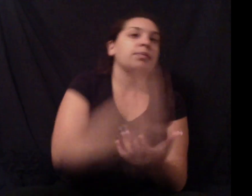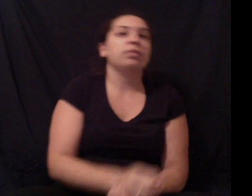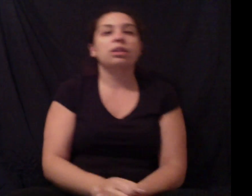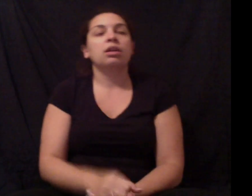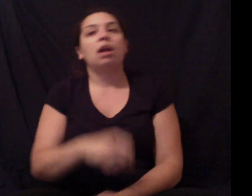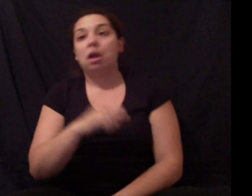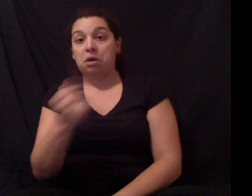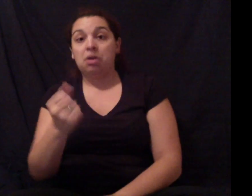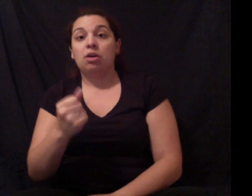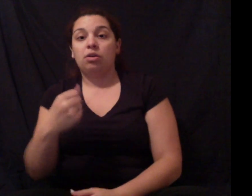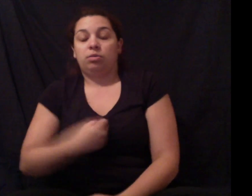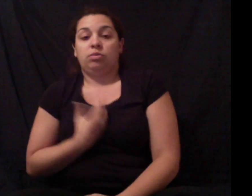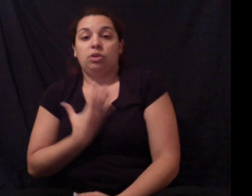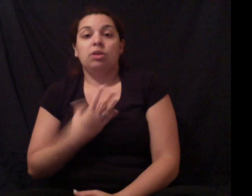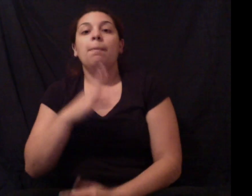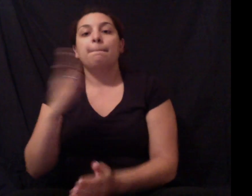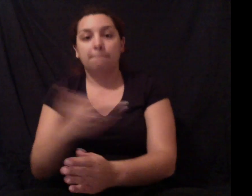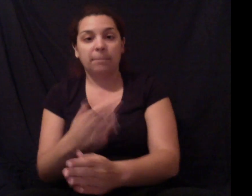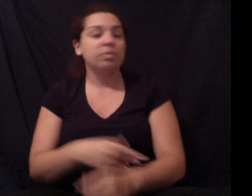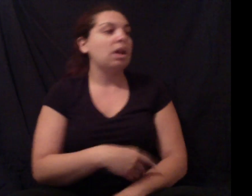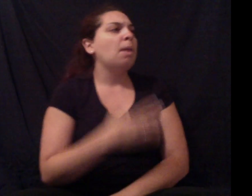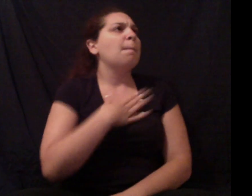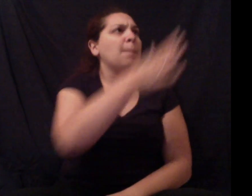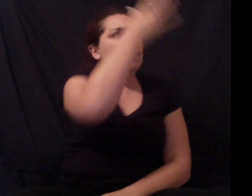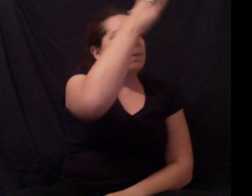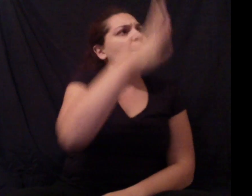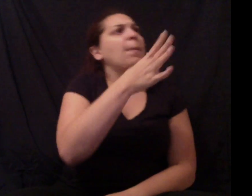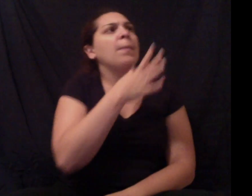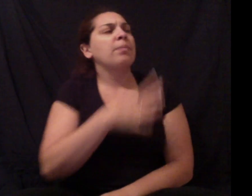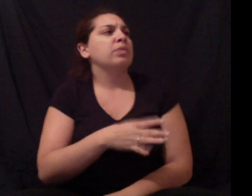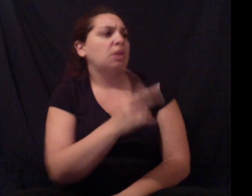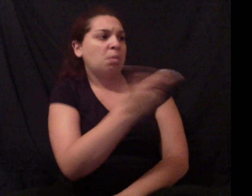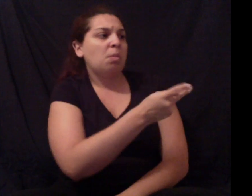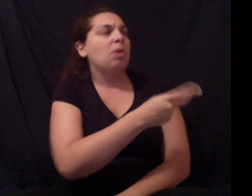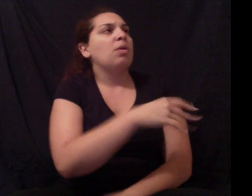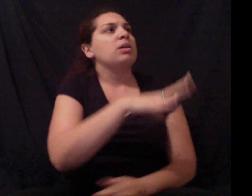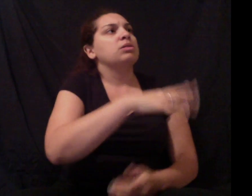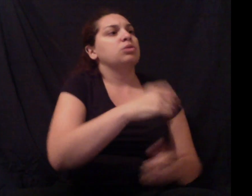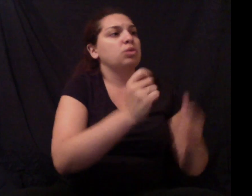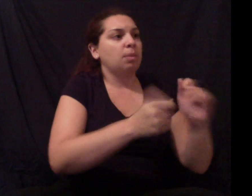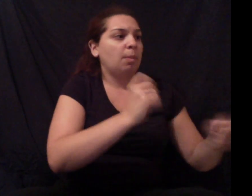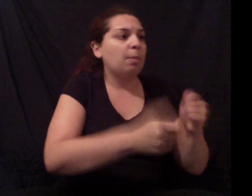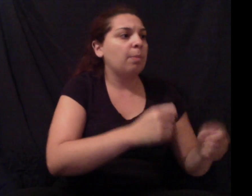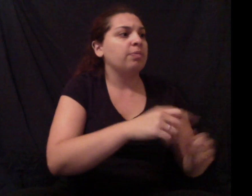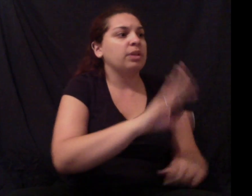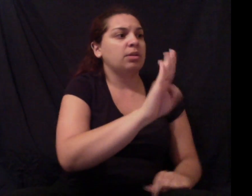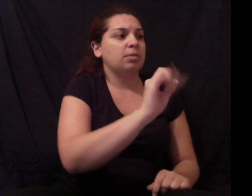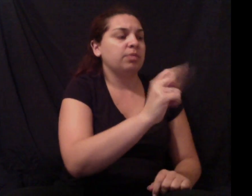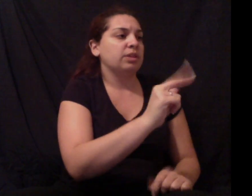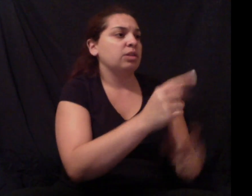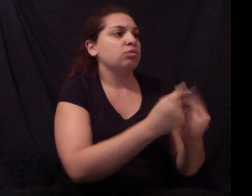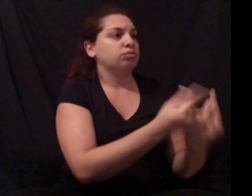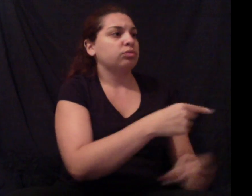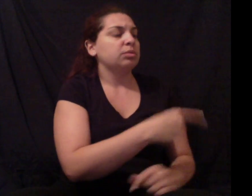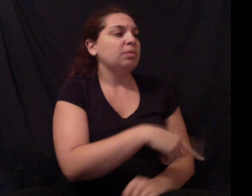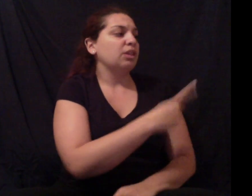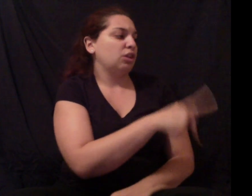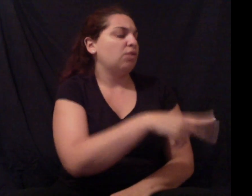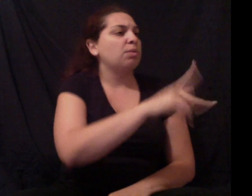growing up was music. My parents actually were both in a band as I grew up, like in a classic rock band. They covered Pink